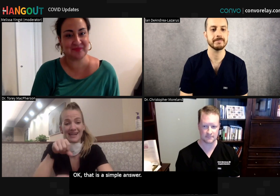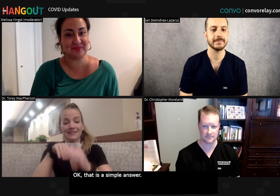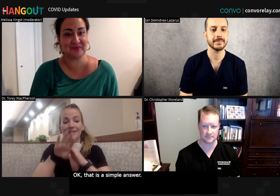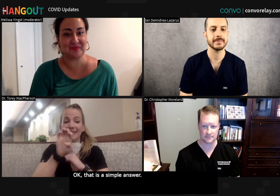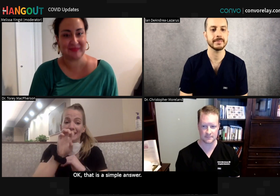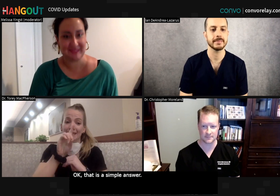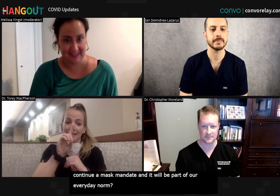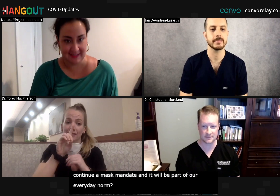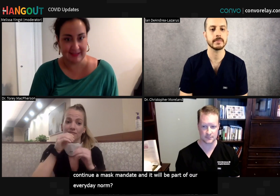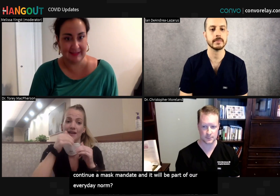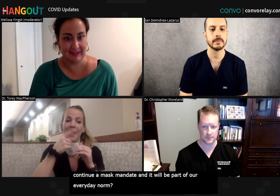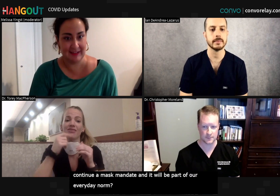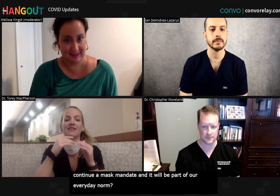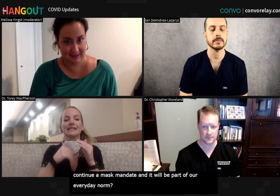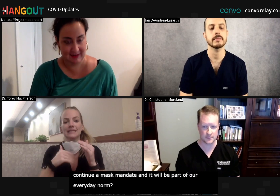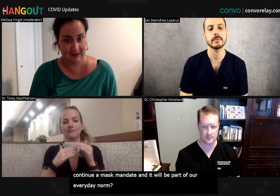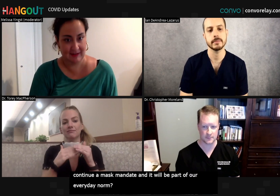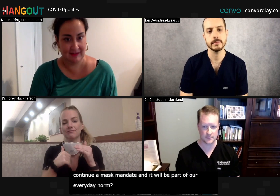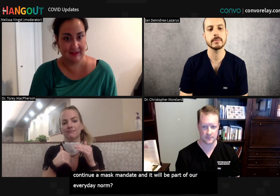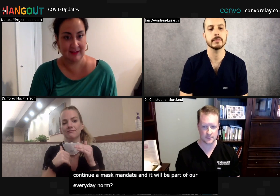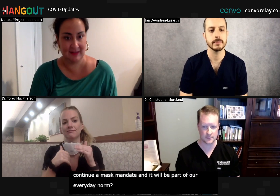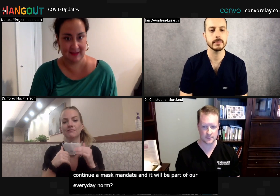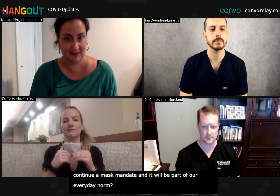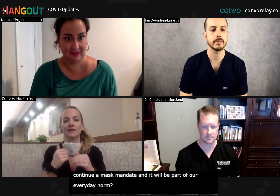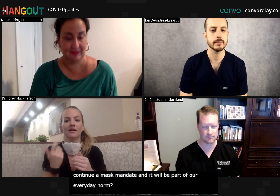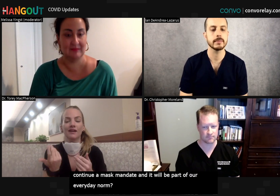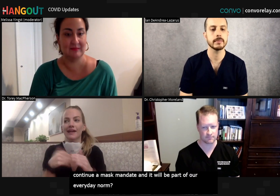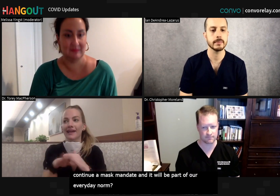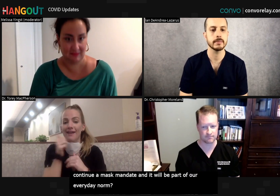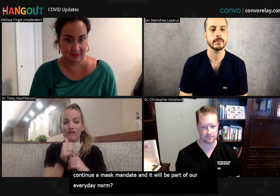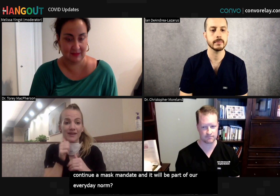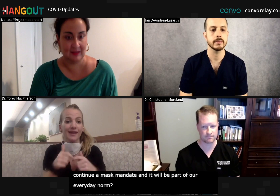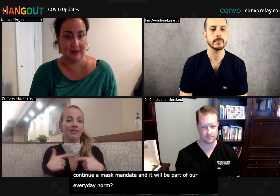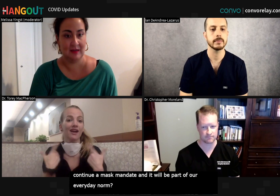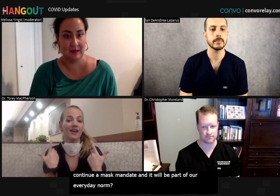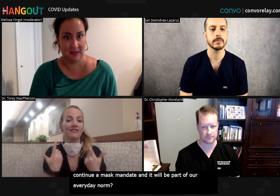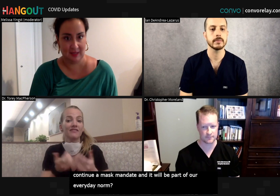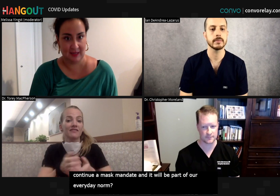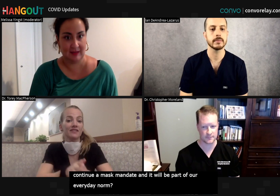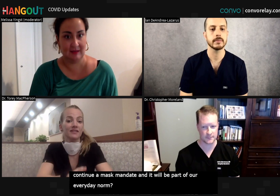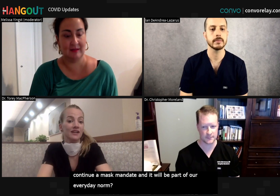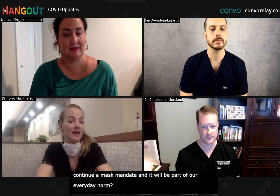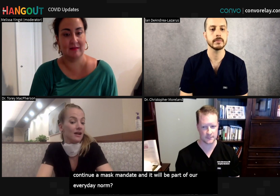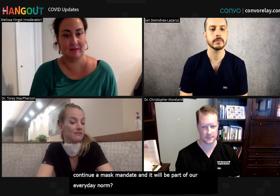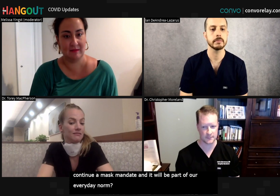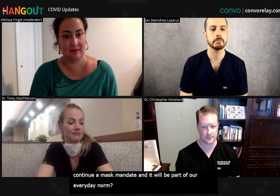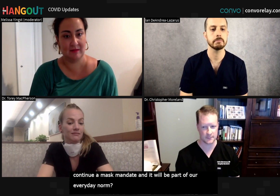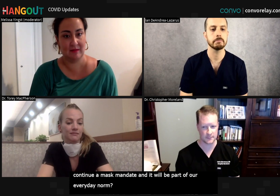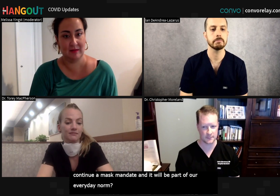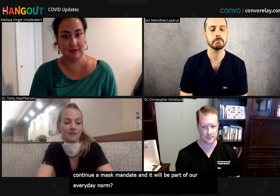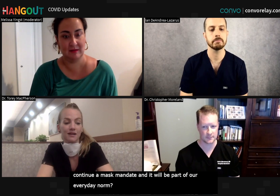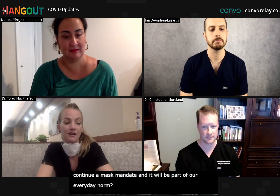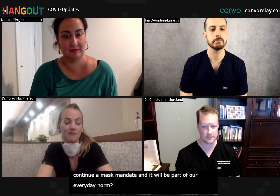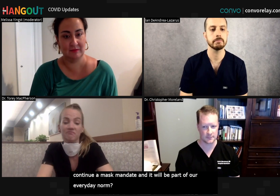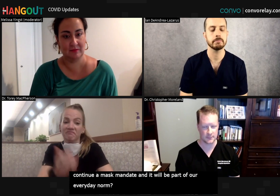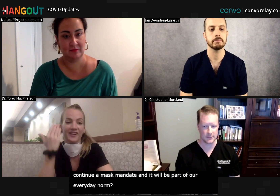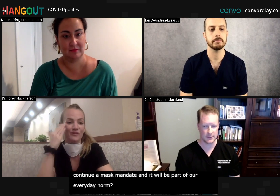Mrs. Torey, I think that's a wonderful question. I think that at least in the education system, at least. But